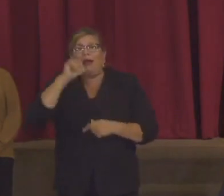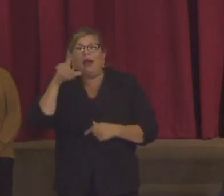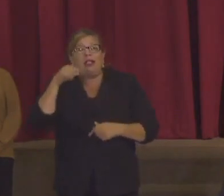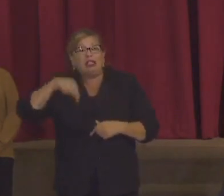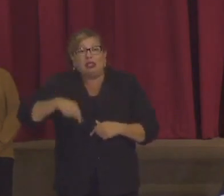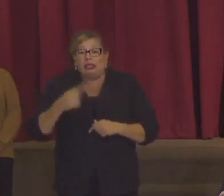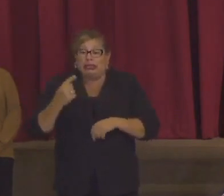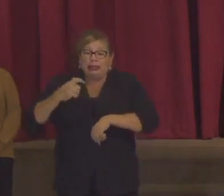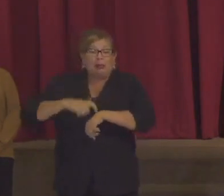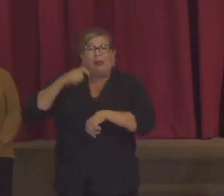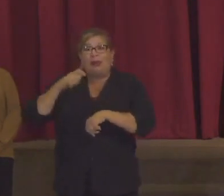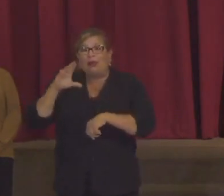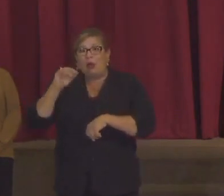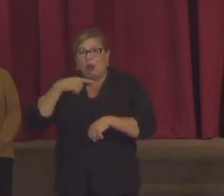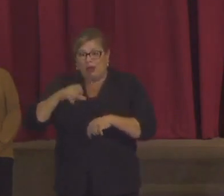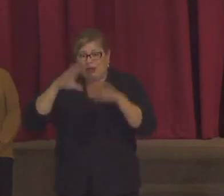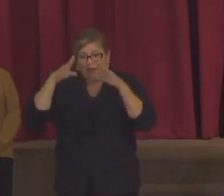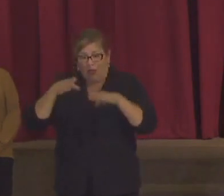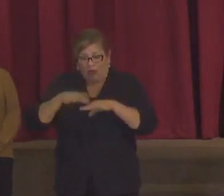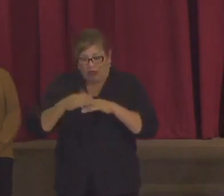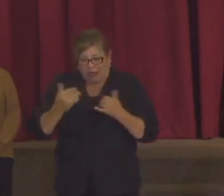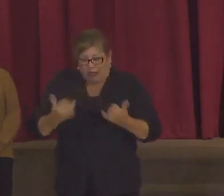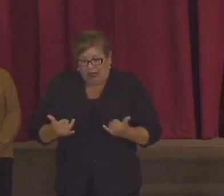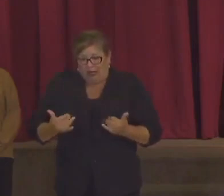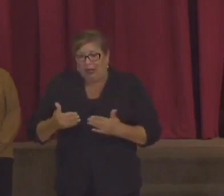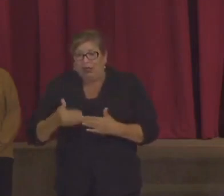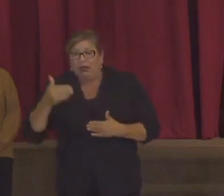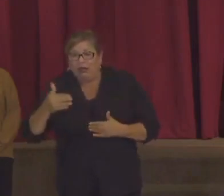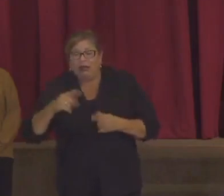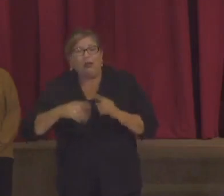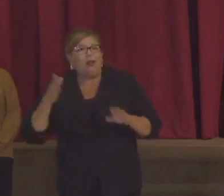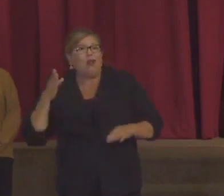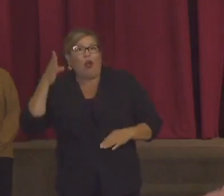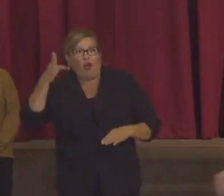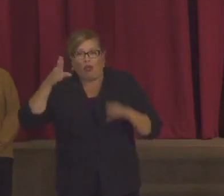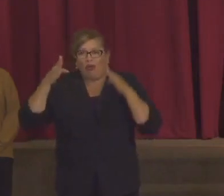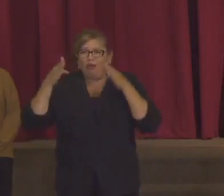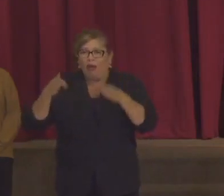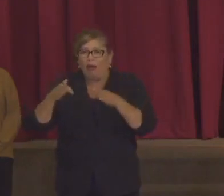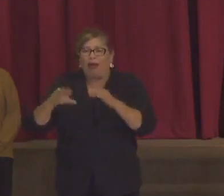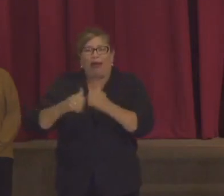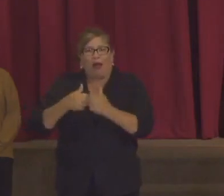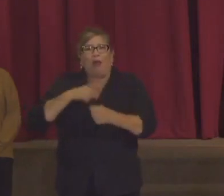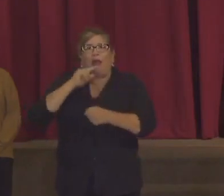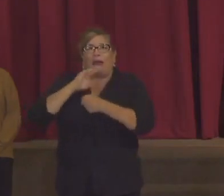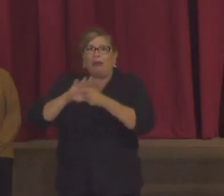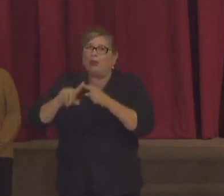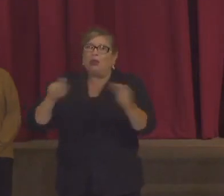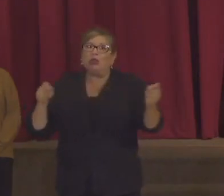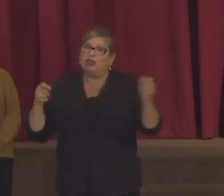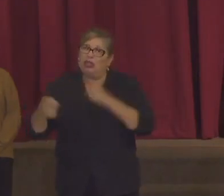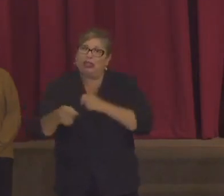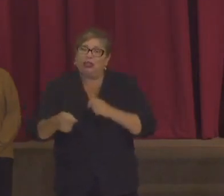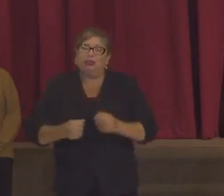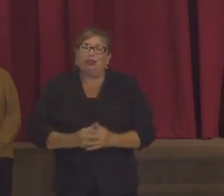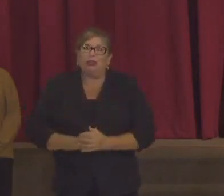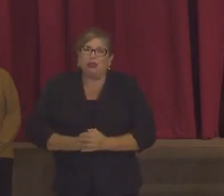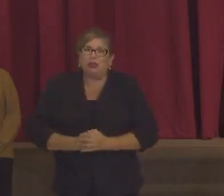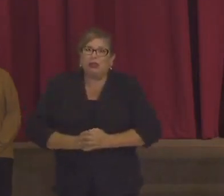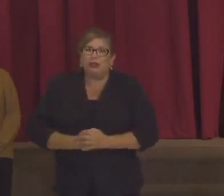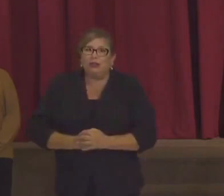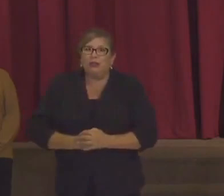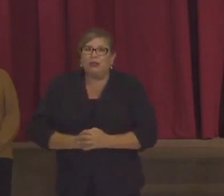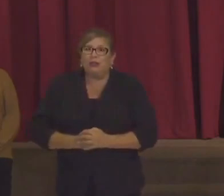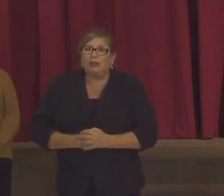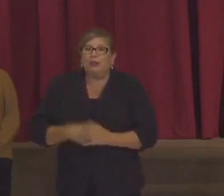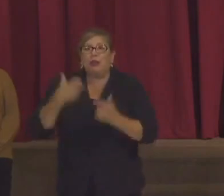medium and long term, and we have to prove our commitment and our resolve in that space. So I just want to